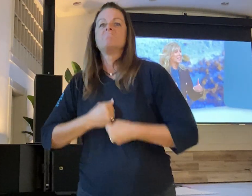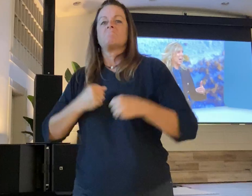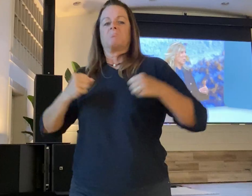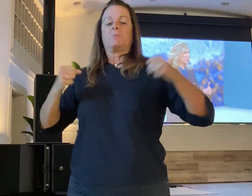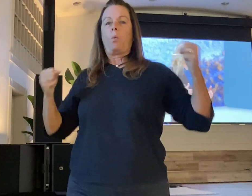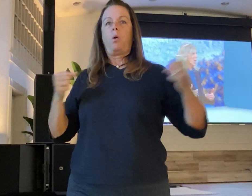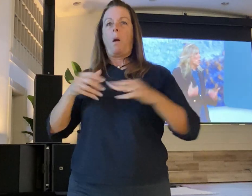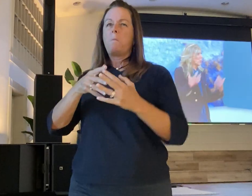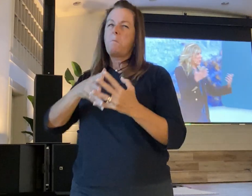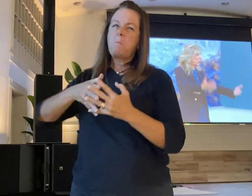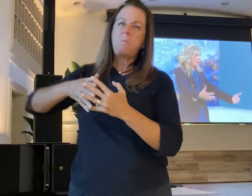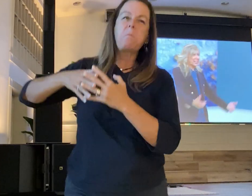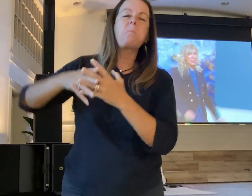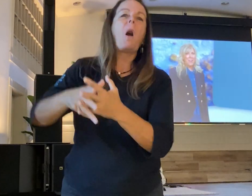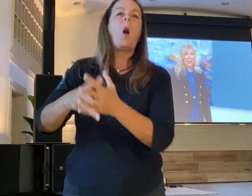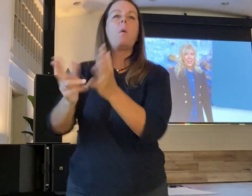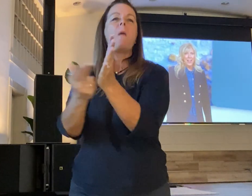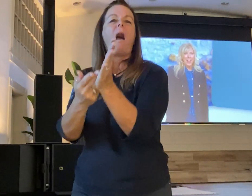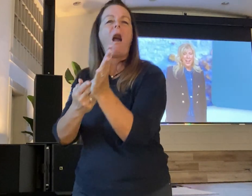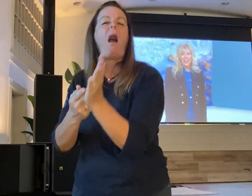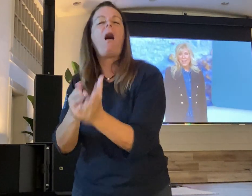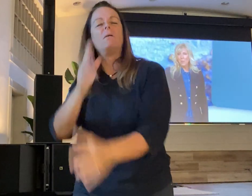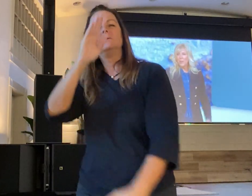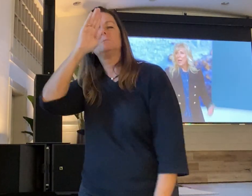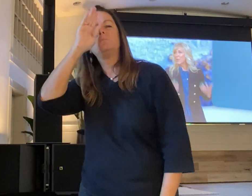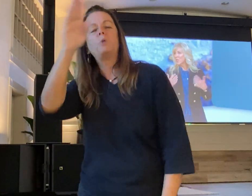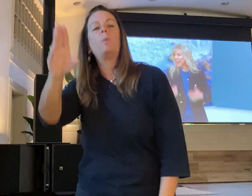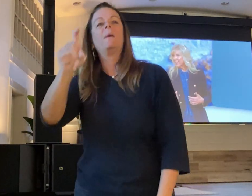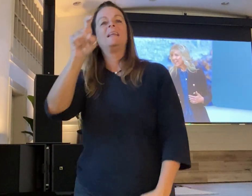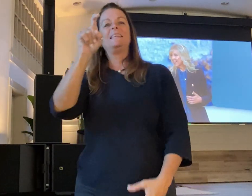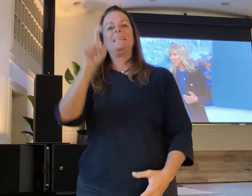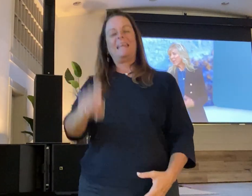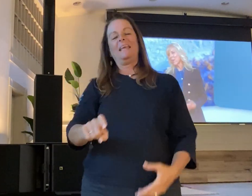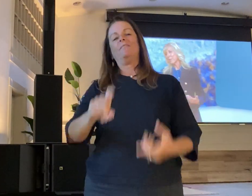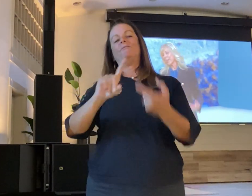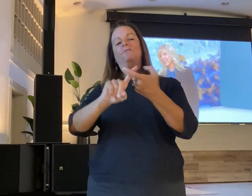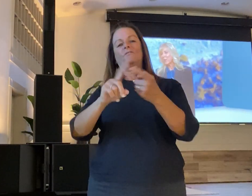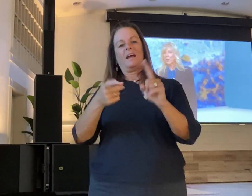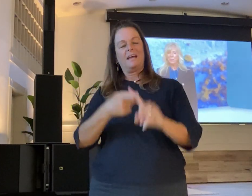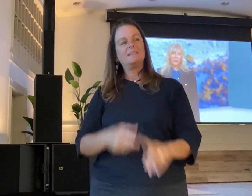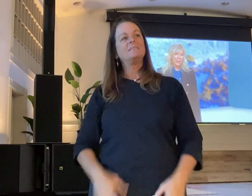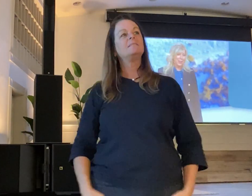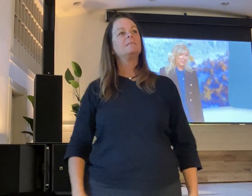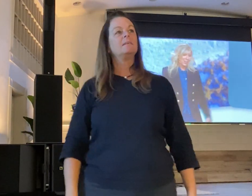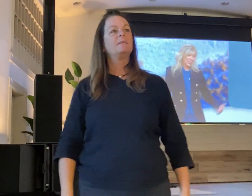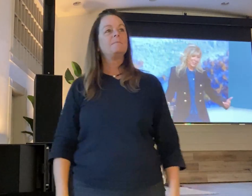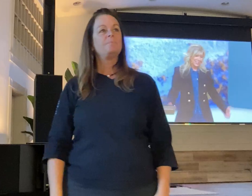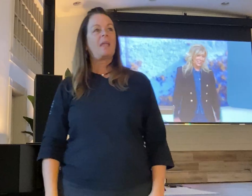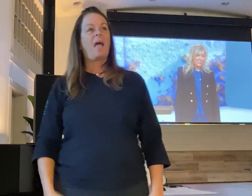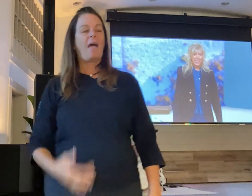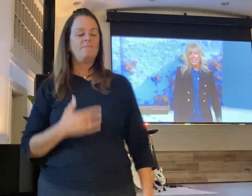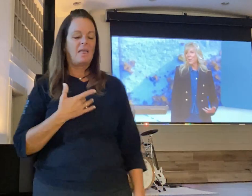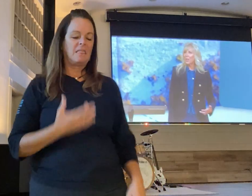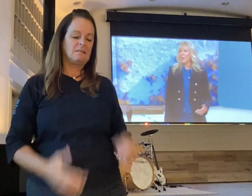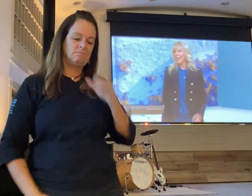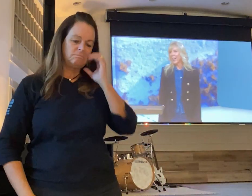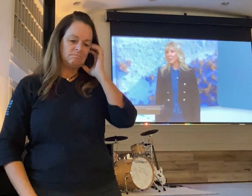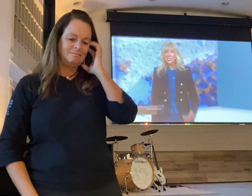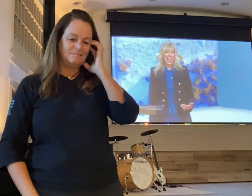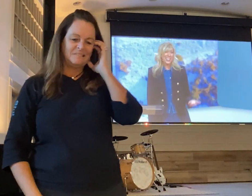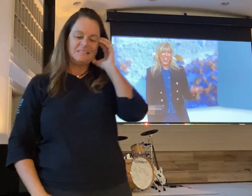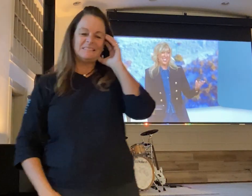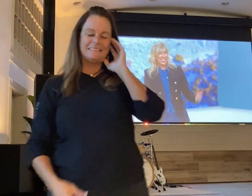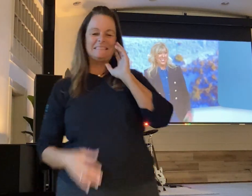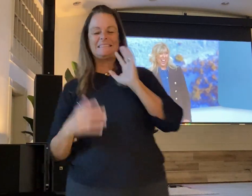season, Todd and I would like, we'd put out an invite, and we get rejected, and we're like, oh man, they don't want to be with us. Oh, here